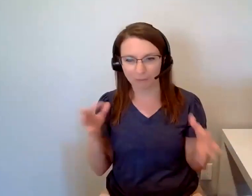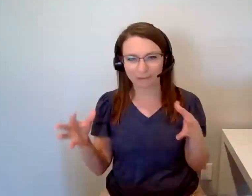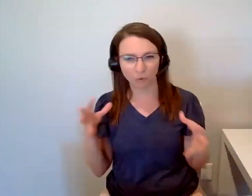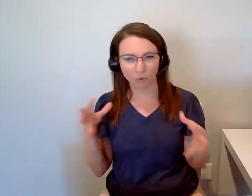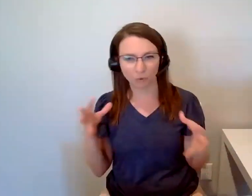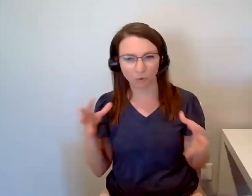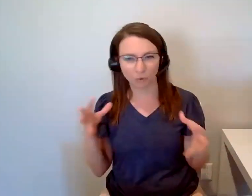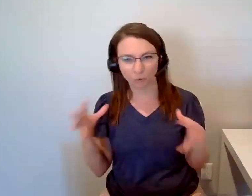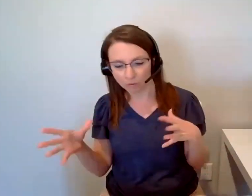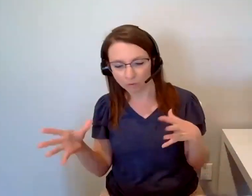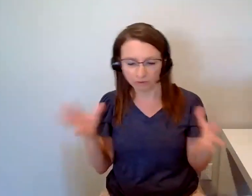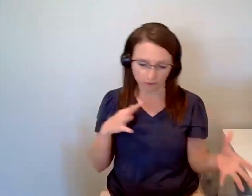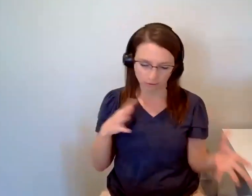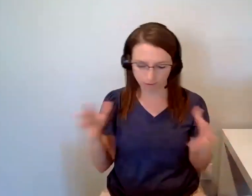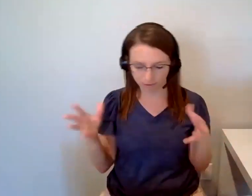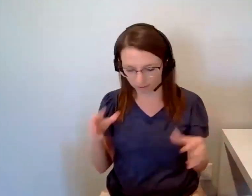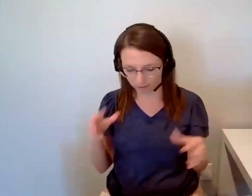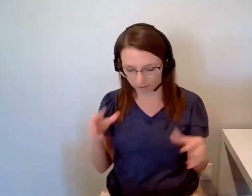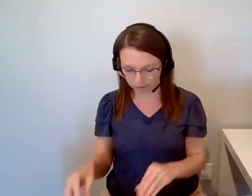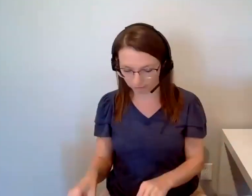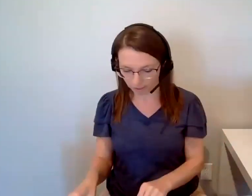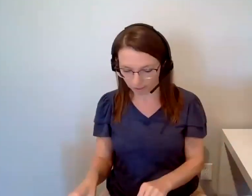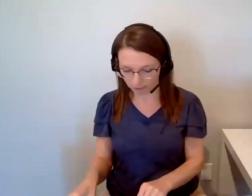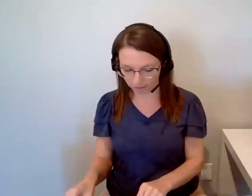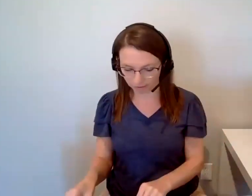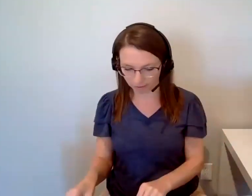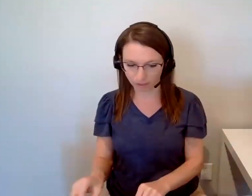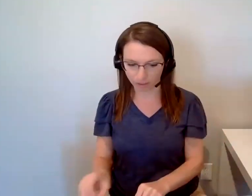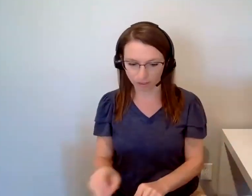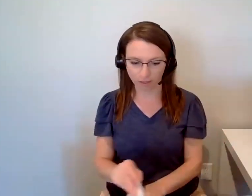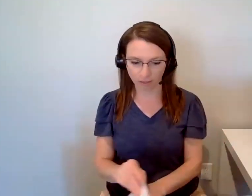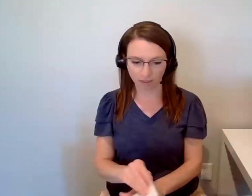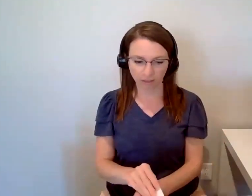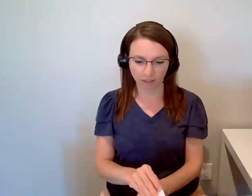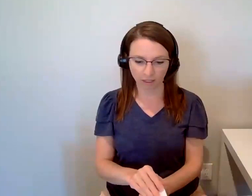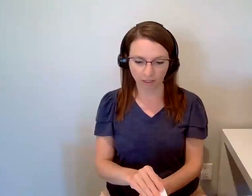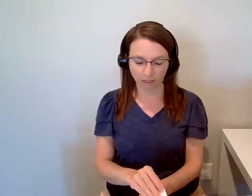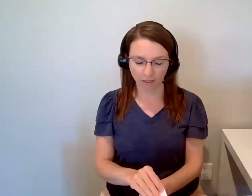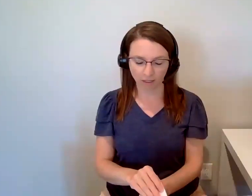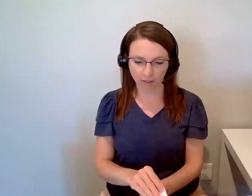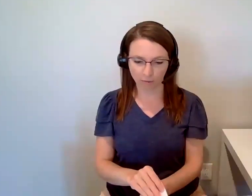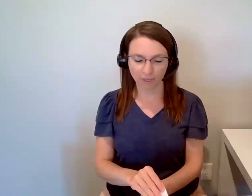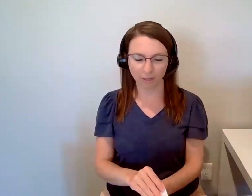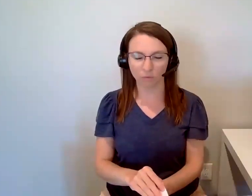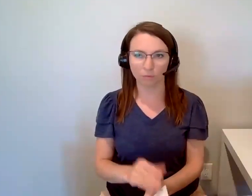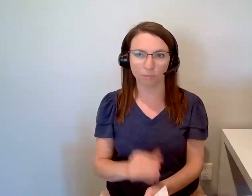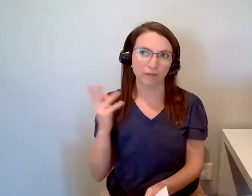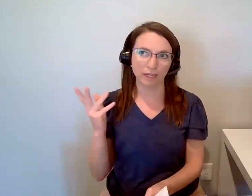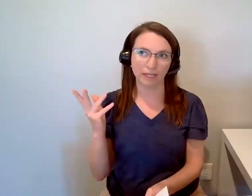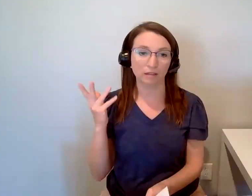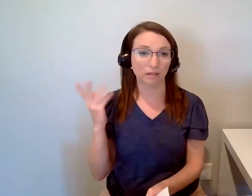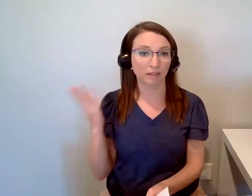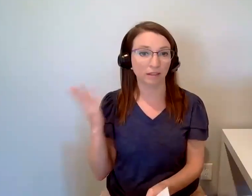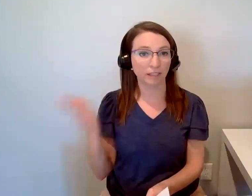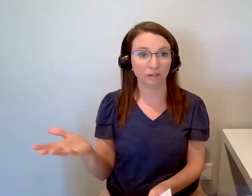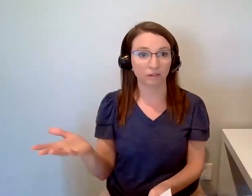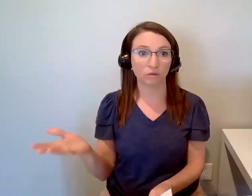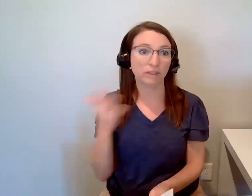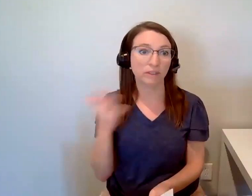remember, maybe some grammar notes, that kind of stuff. And then I will provide links